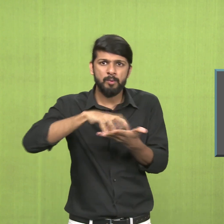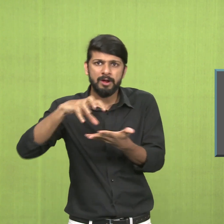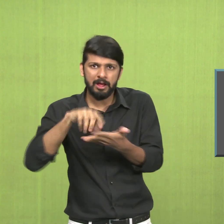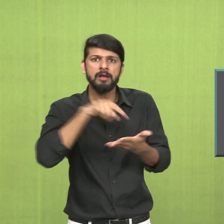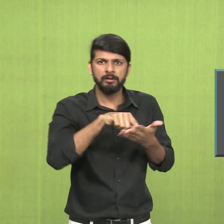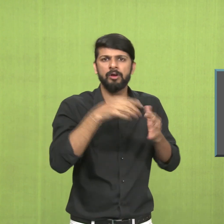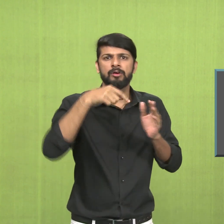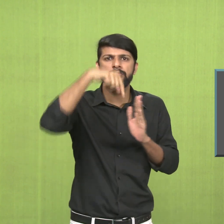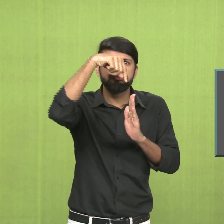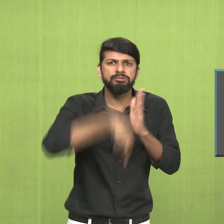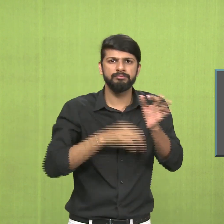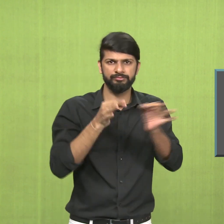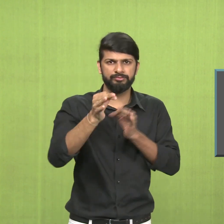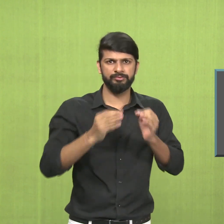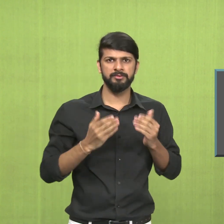and printing.